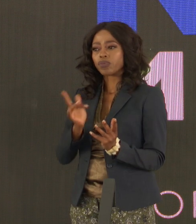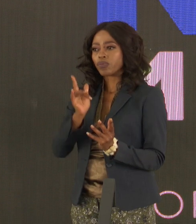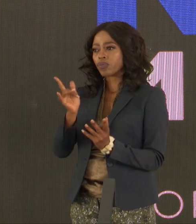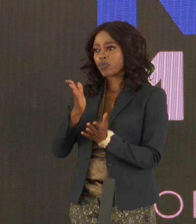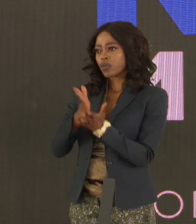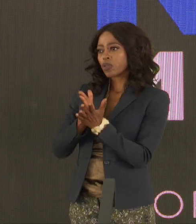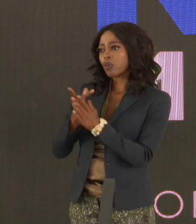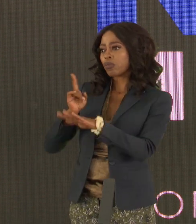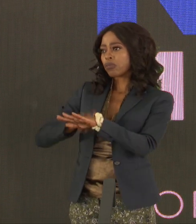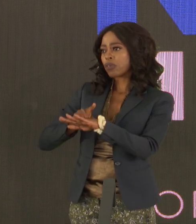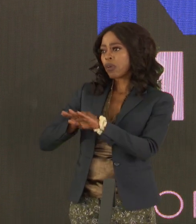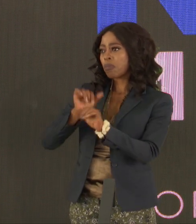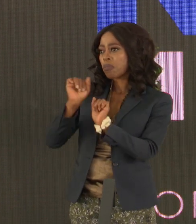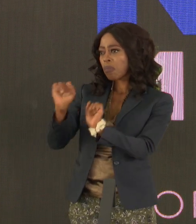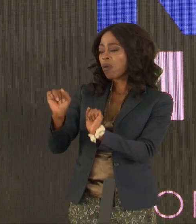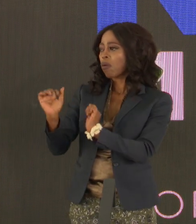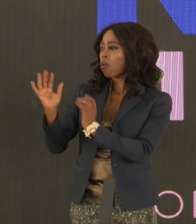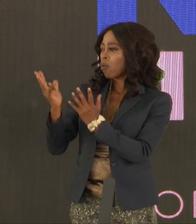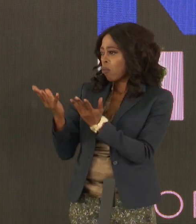us your time.